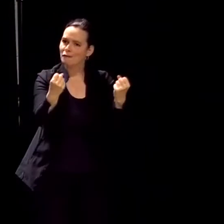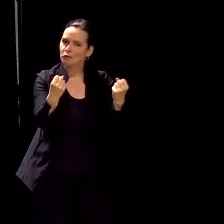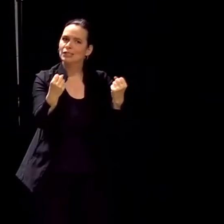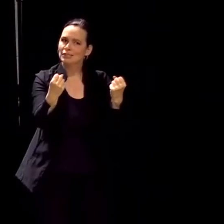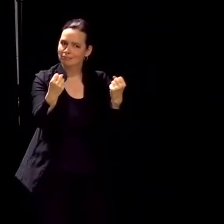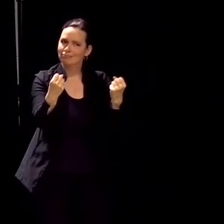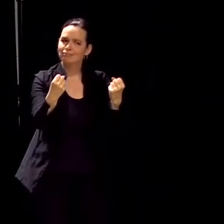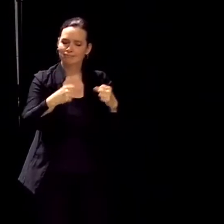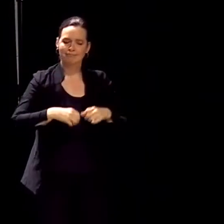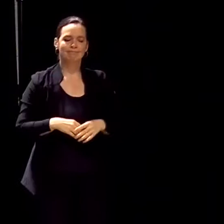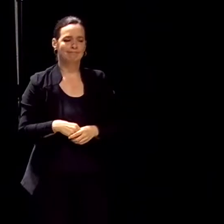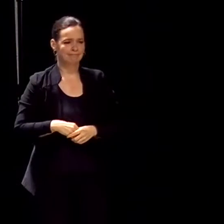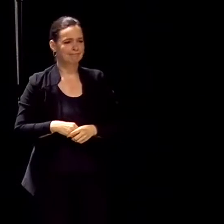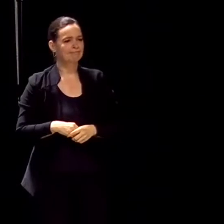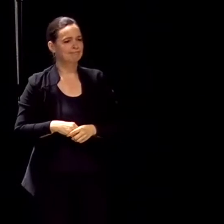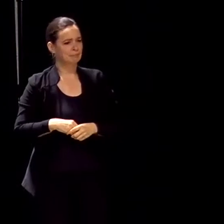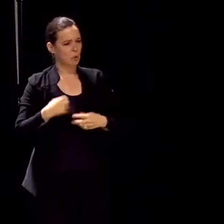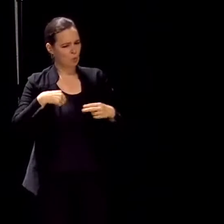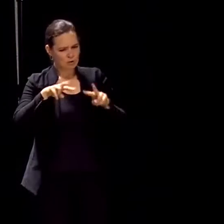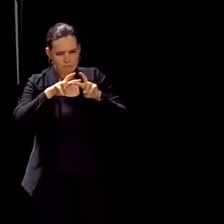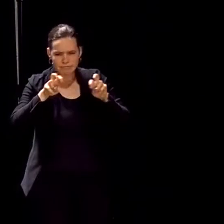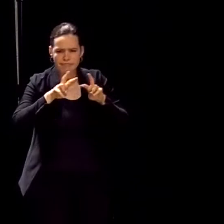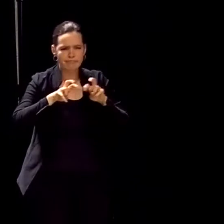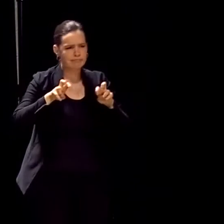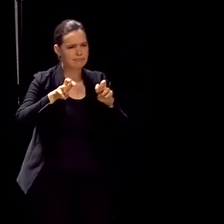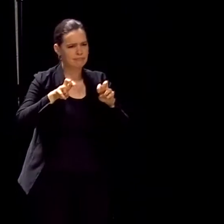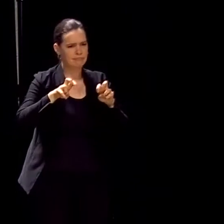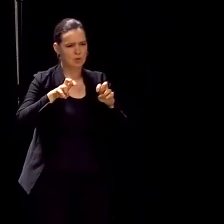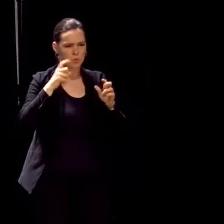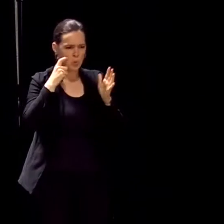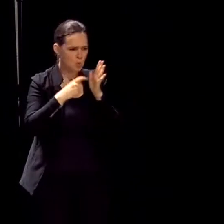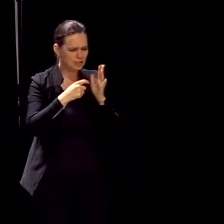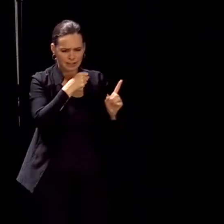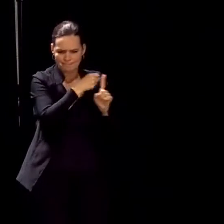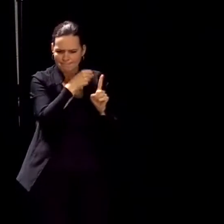When we look at the cases, who it's impacted,